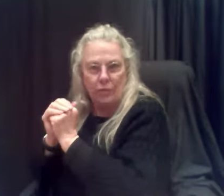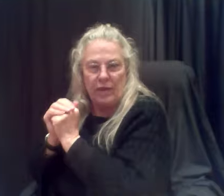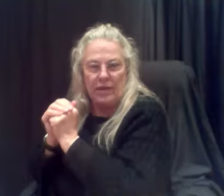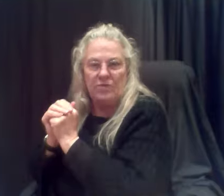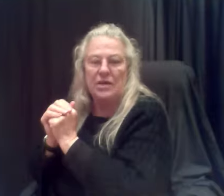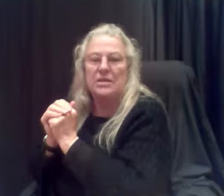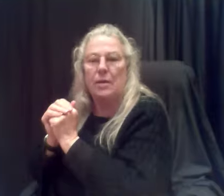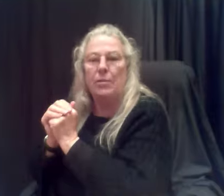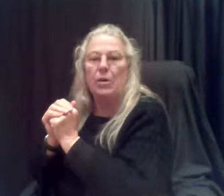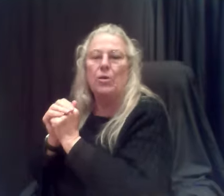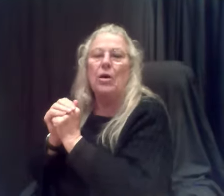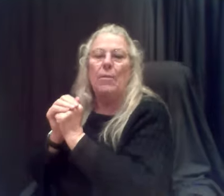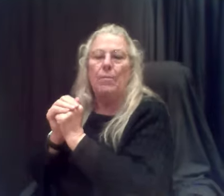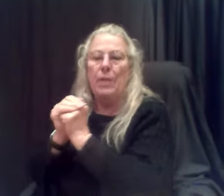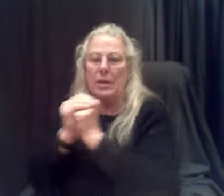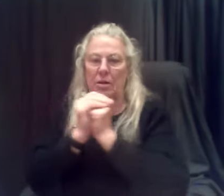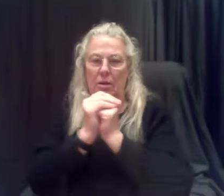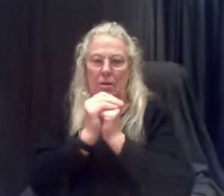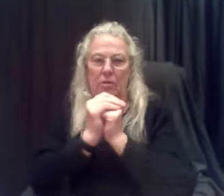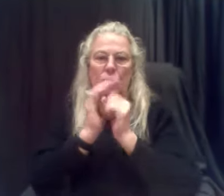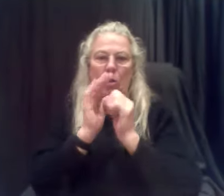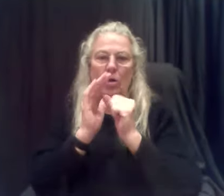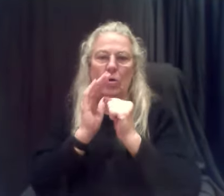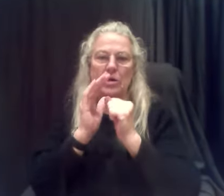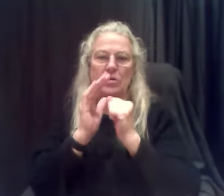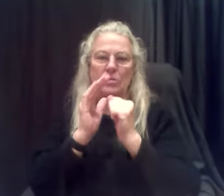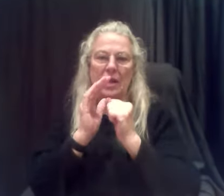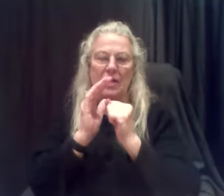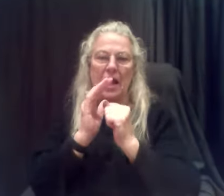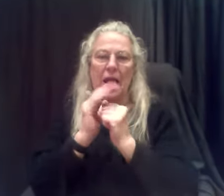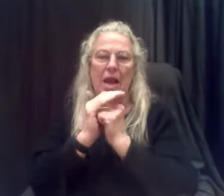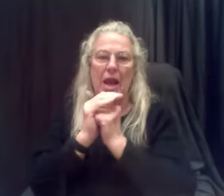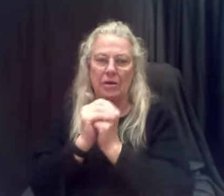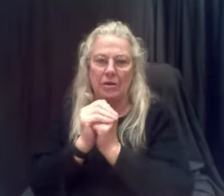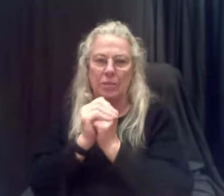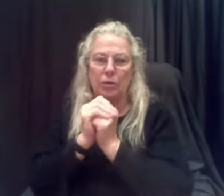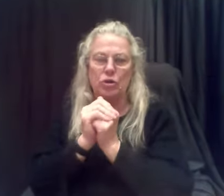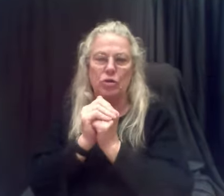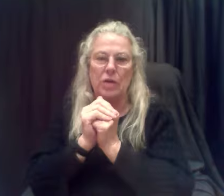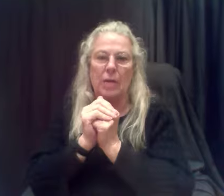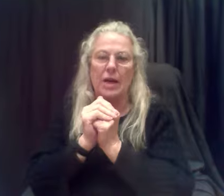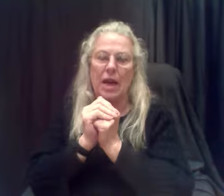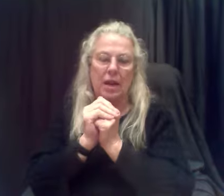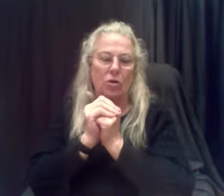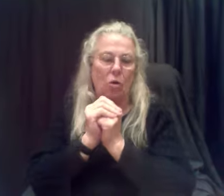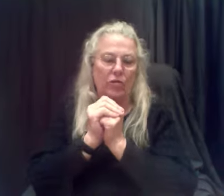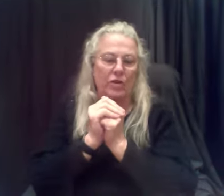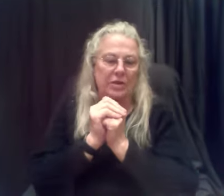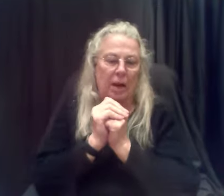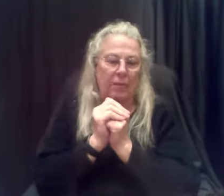is very similar, but you are going to make the A hand and then put your dominant hand over the top of it.